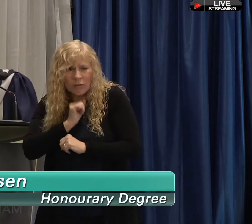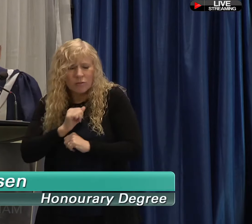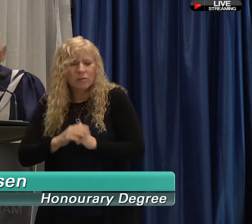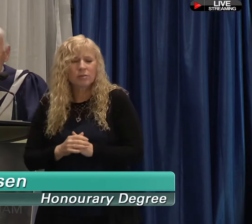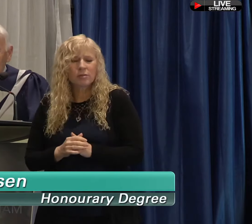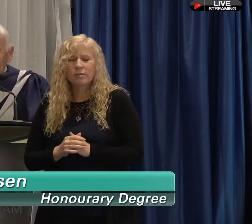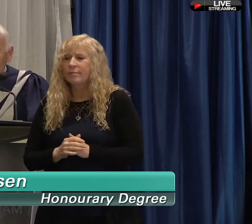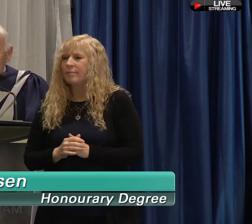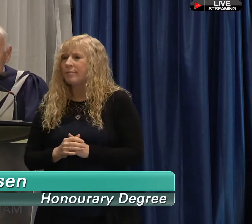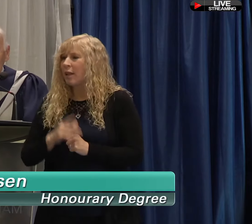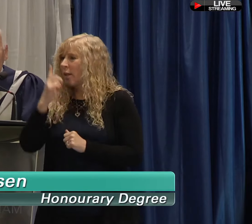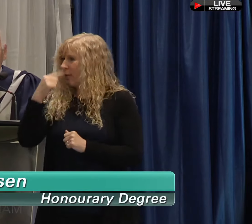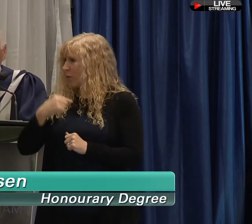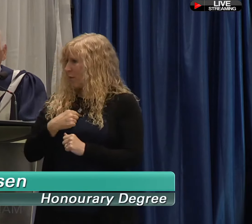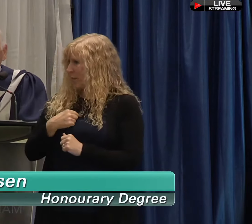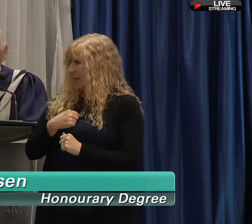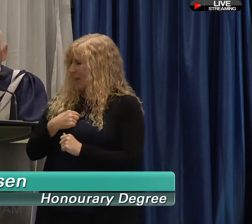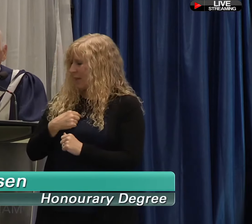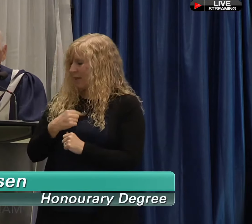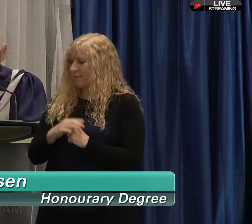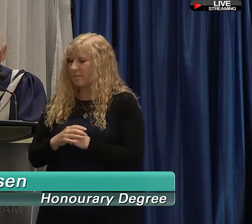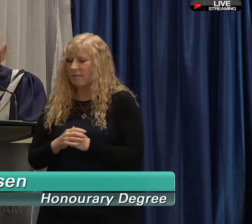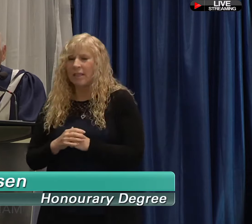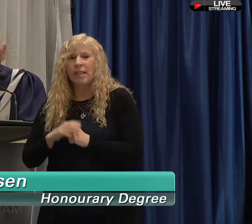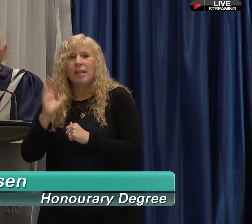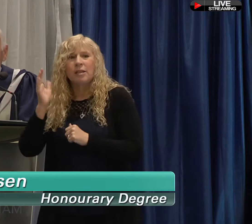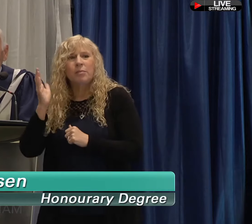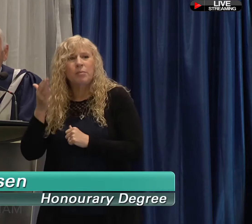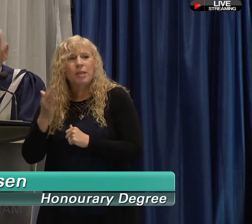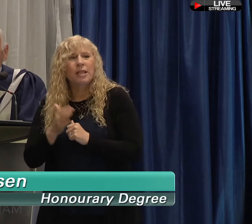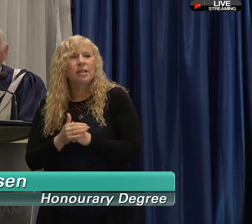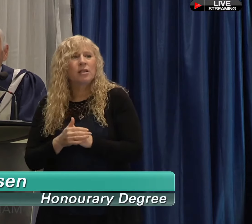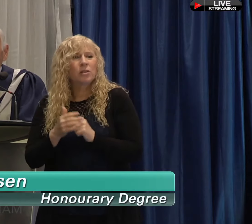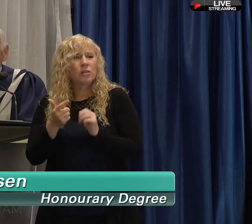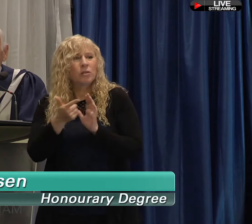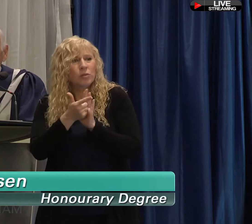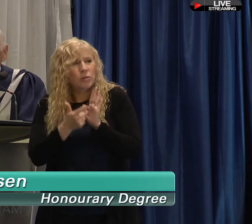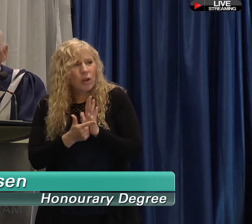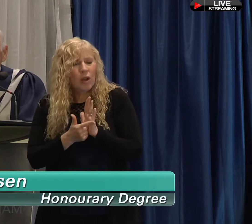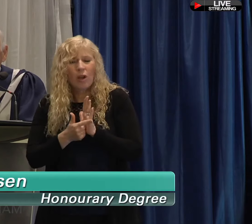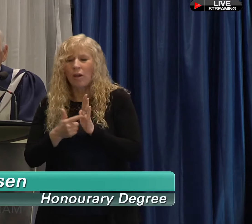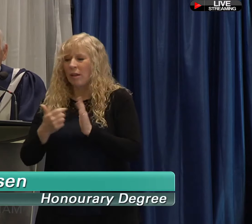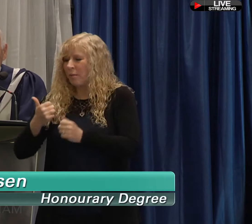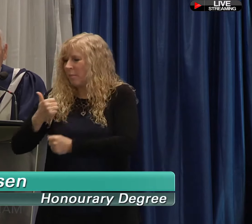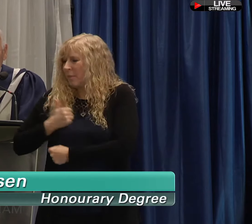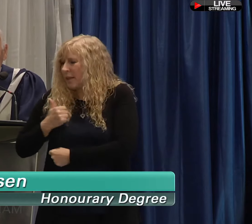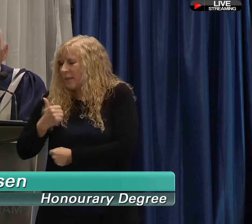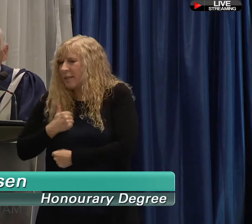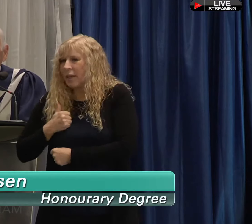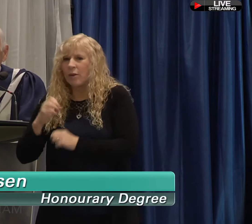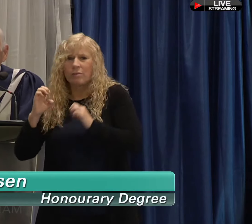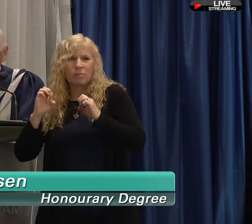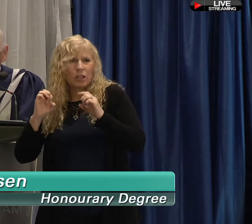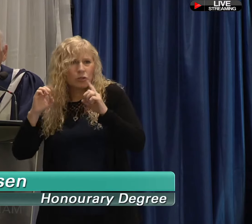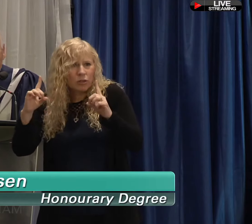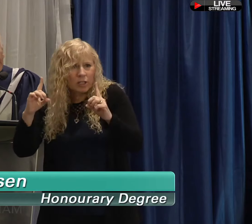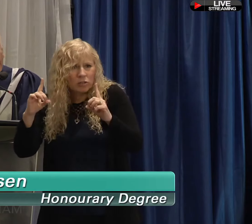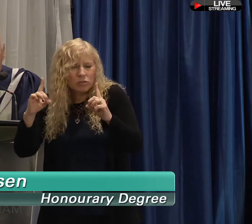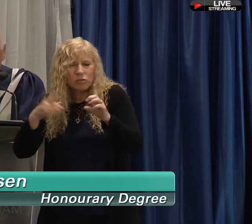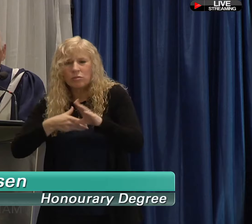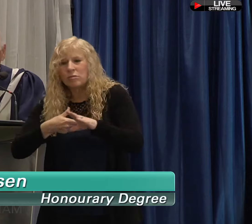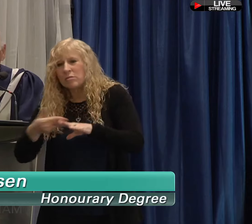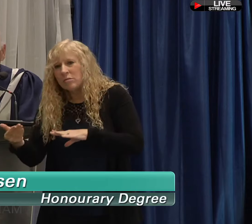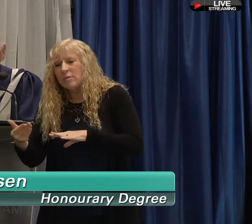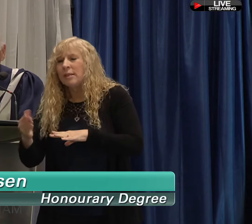For me, speaking to law enforcement and military professionals, educators,